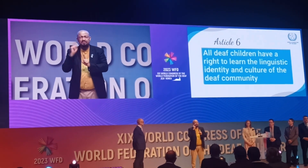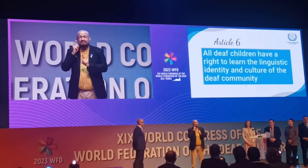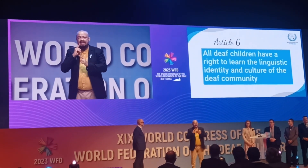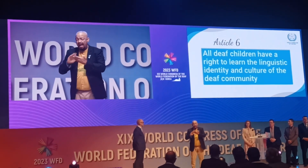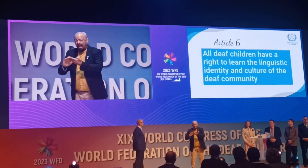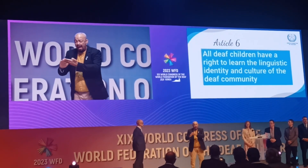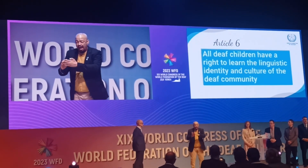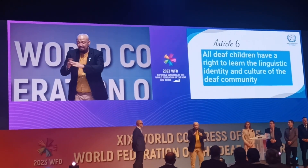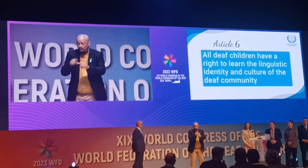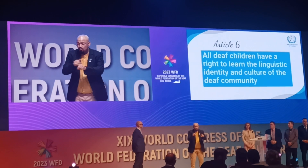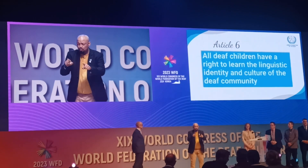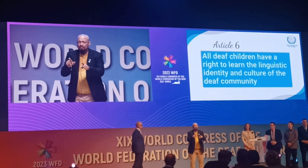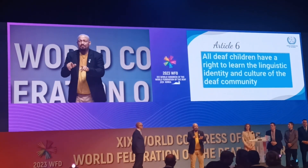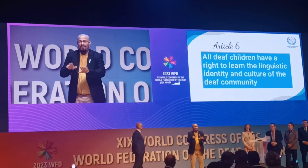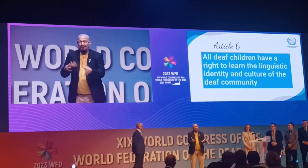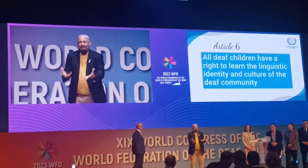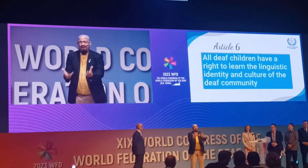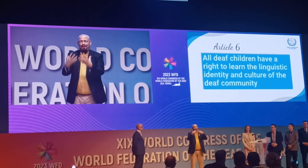of the deaf community.